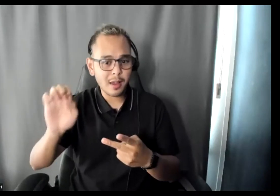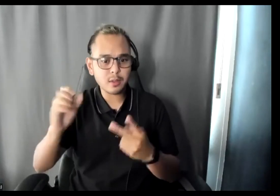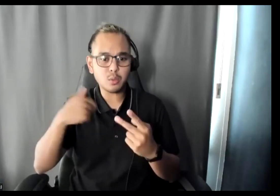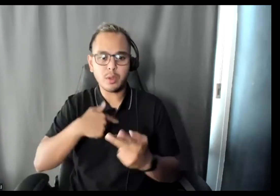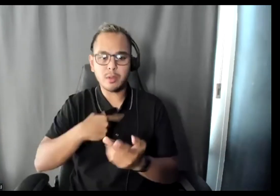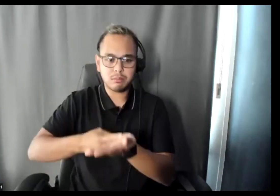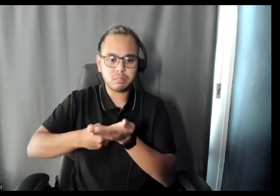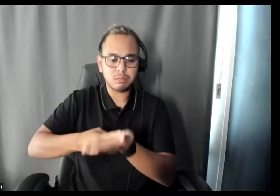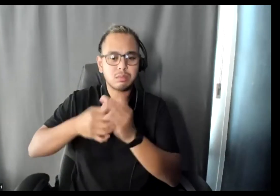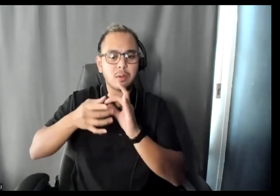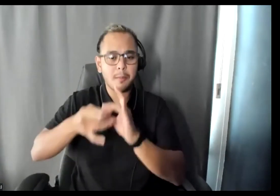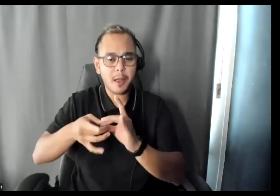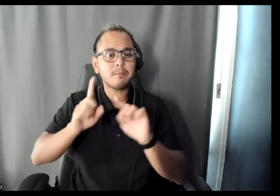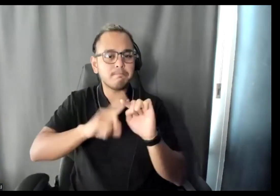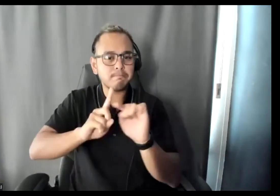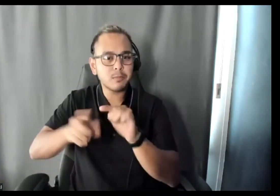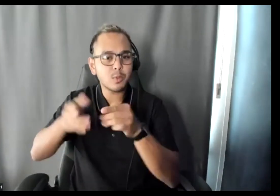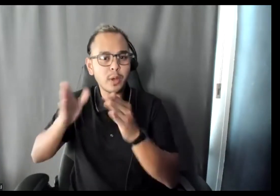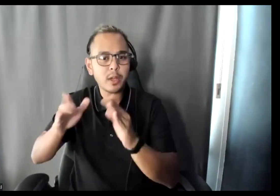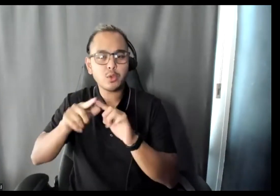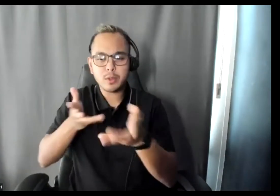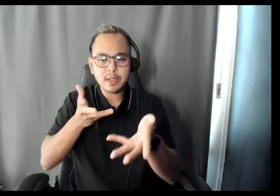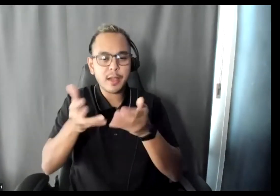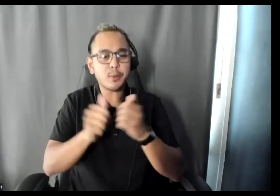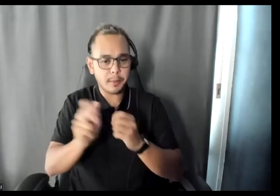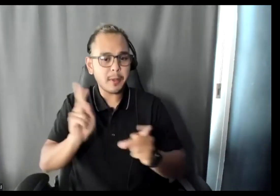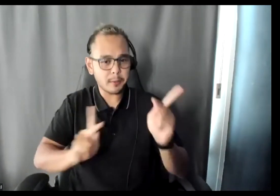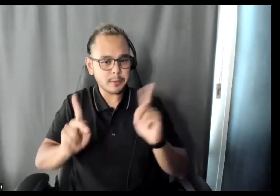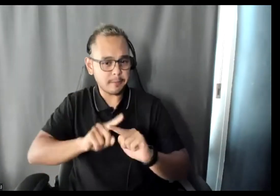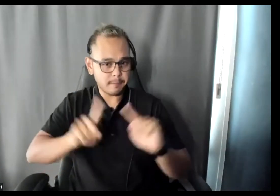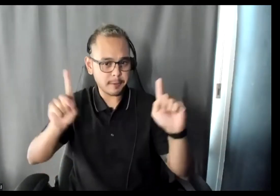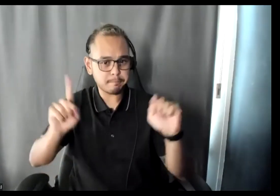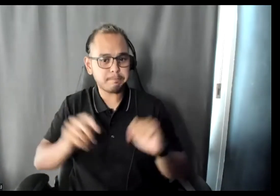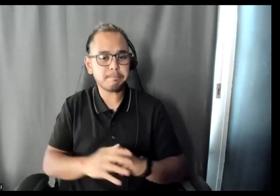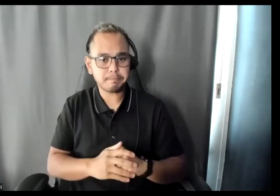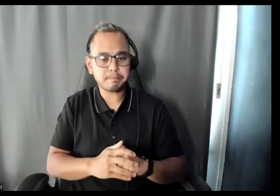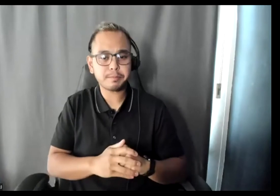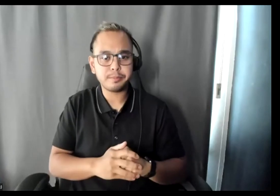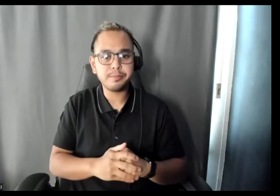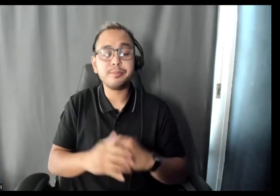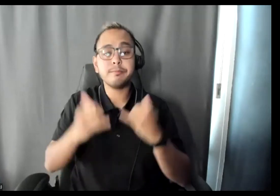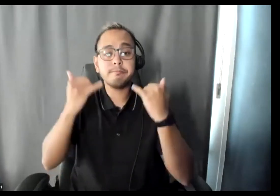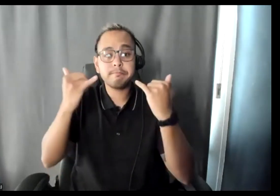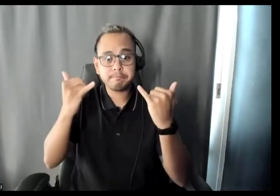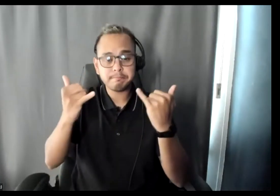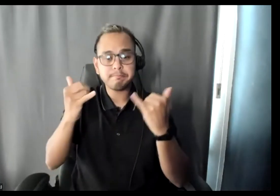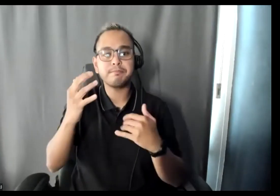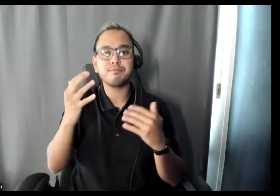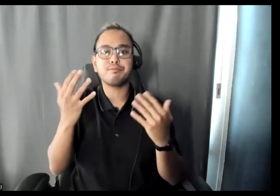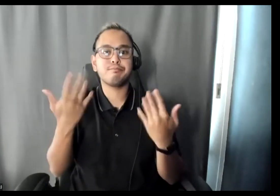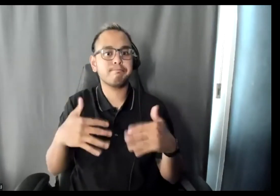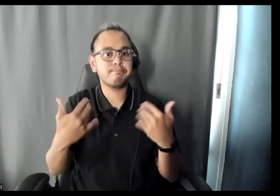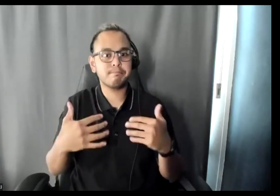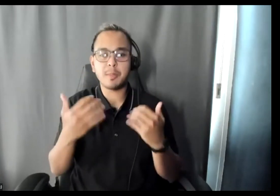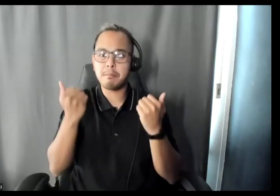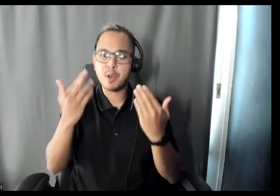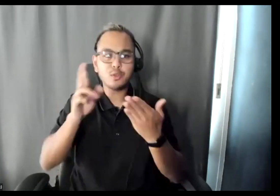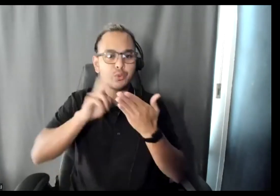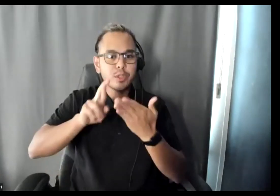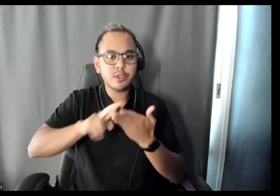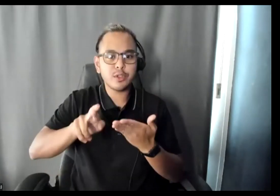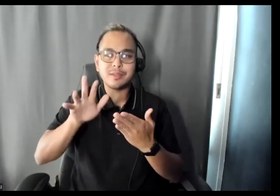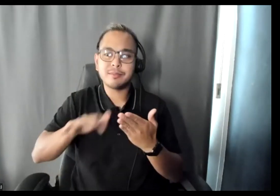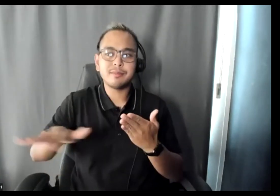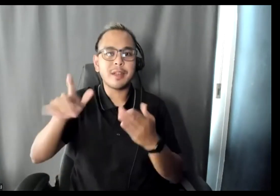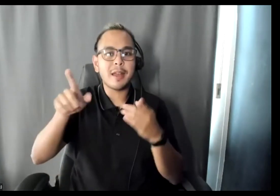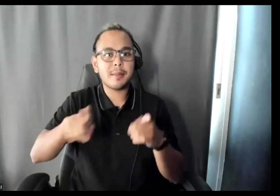about how we engage folks differently. Today, you know, I'd say there's just an awful amount of research that's happening around the country.